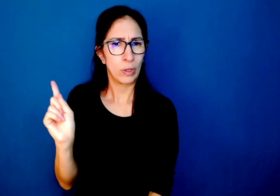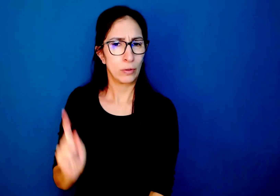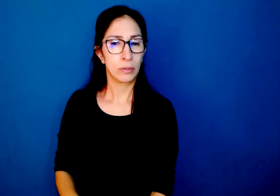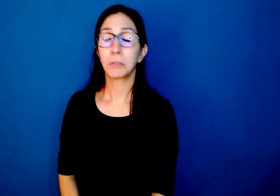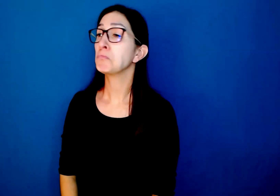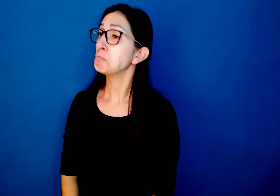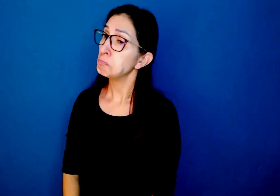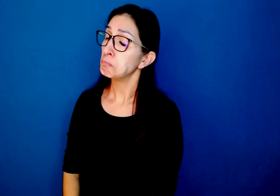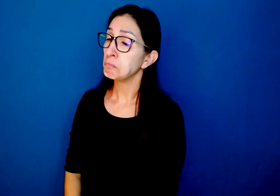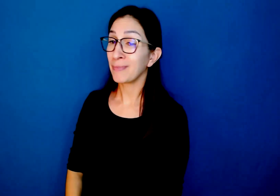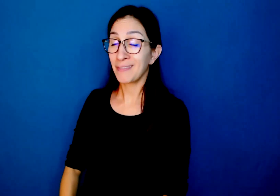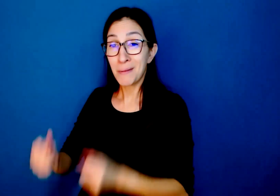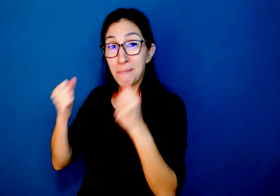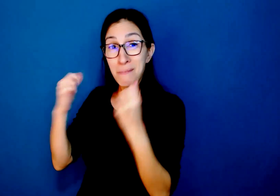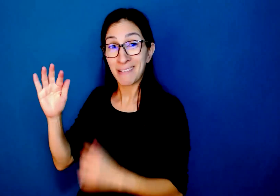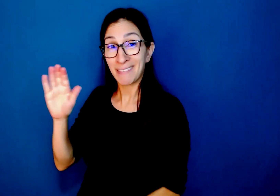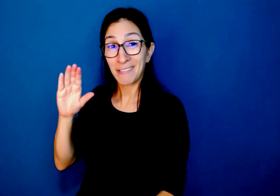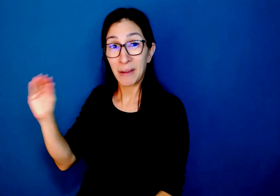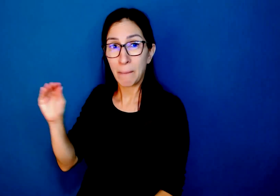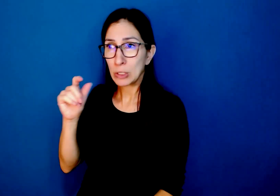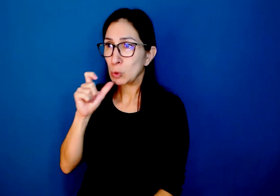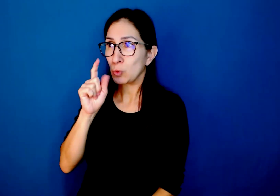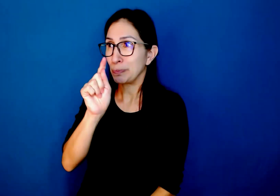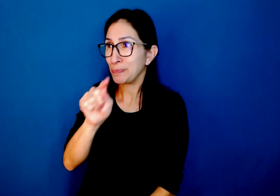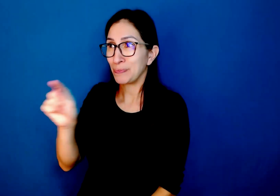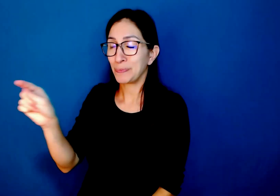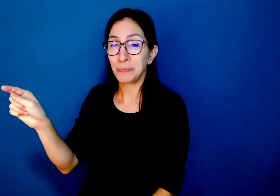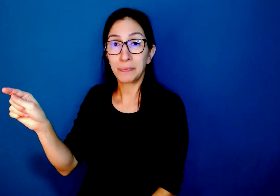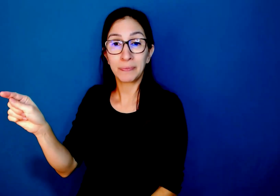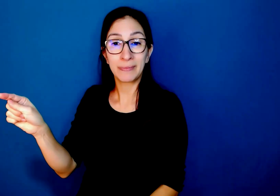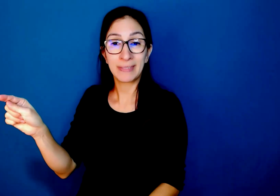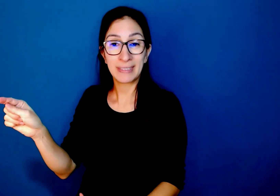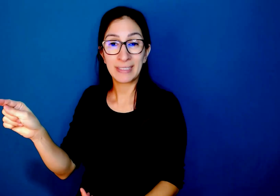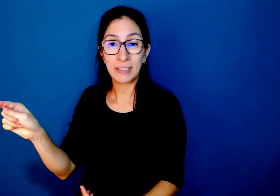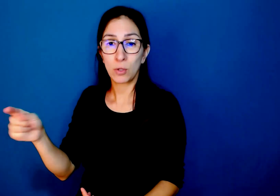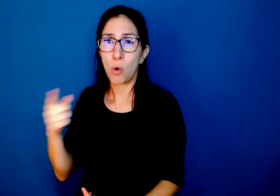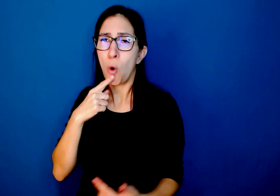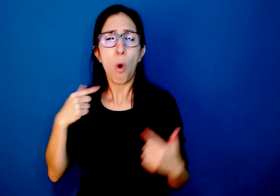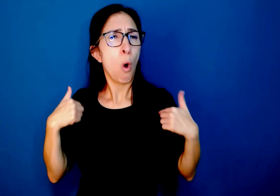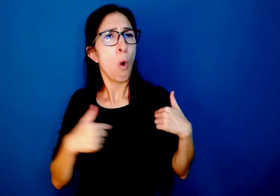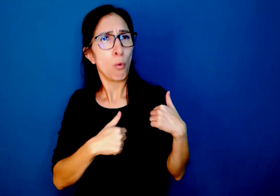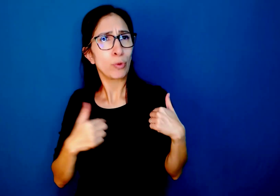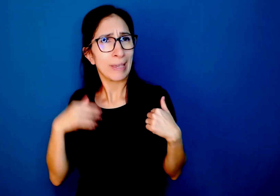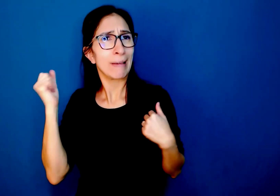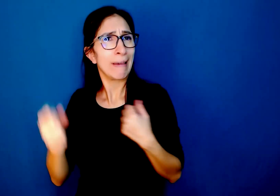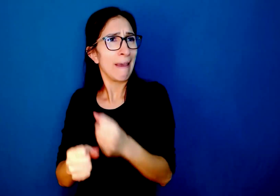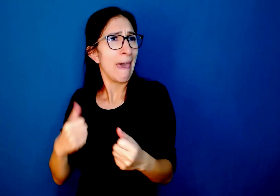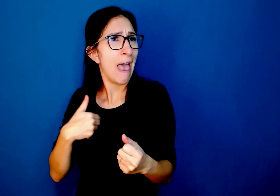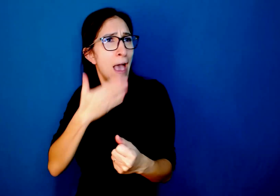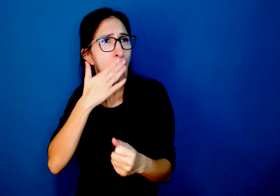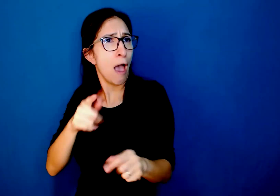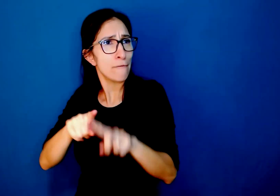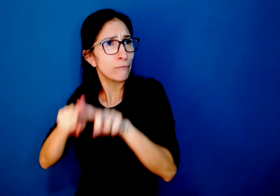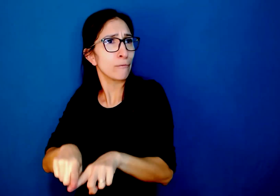lot of companies out there that um, you know, say they do this, and I would be very skeptical of